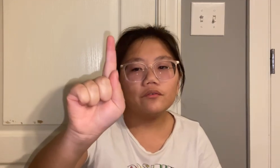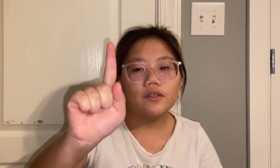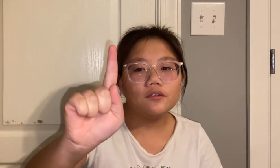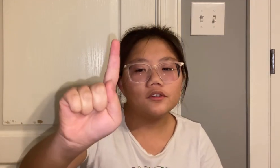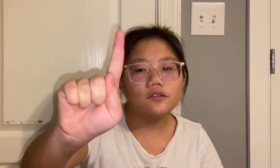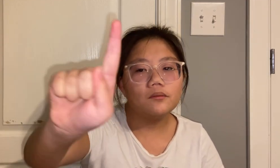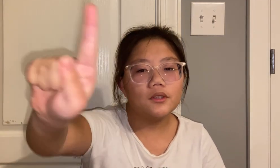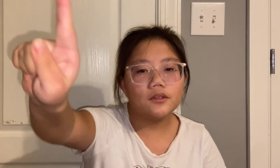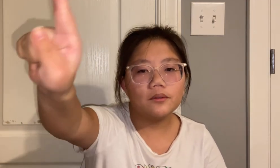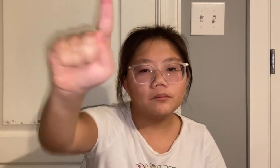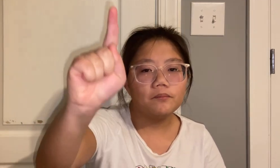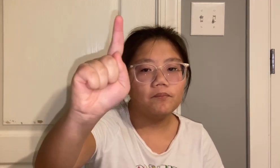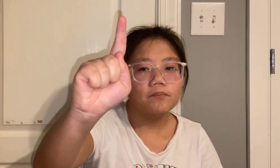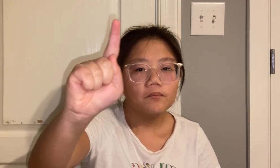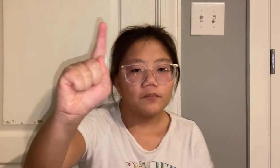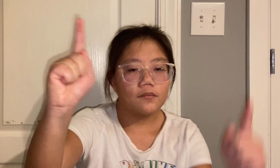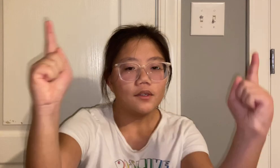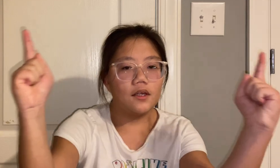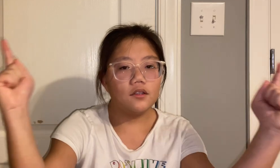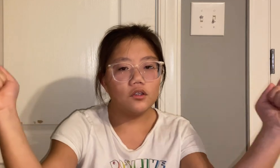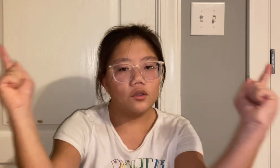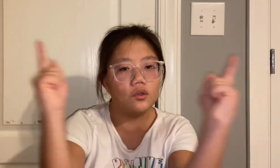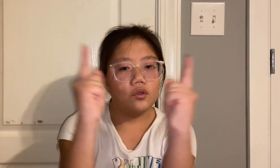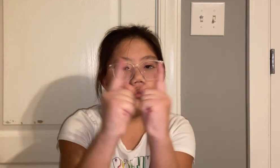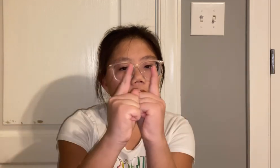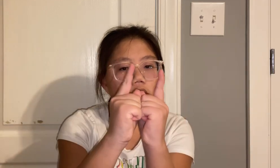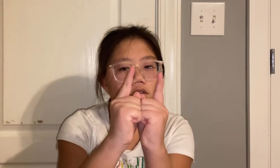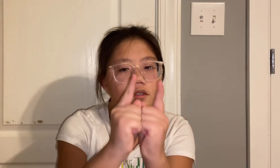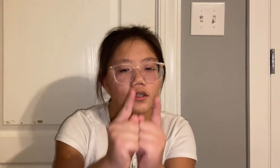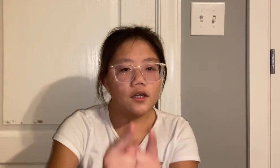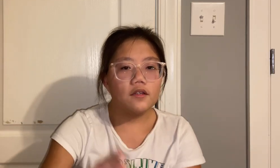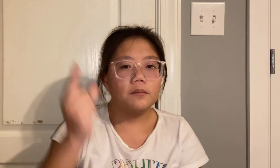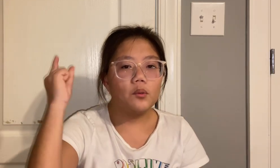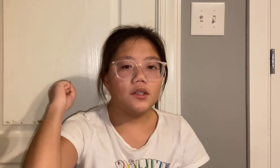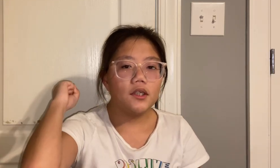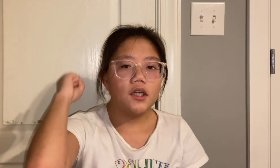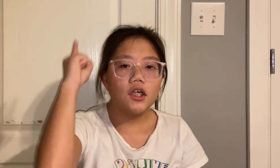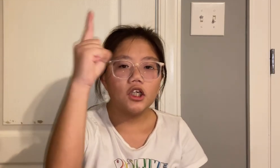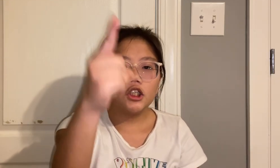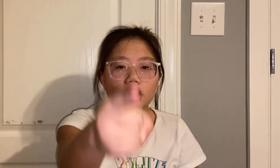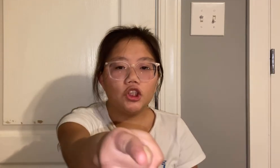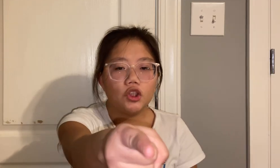fingers and do this one and then to meet and then point you